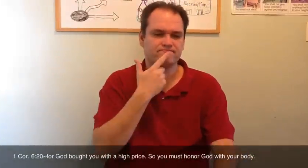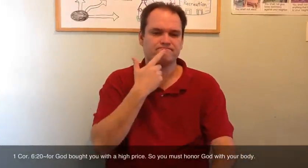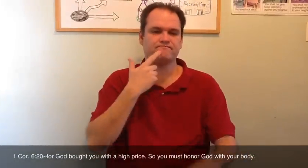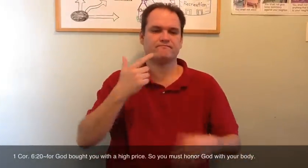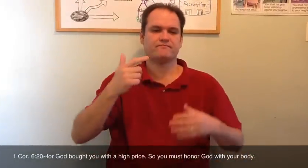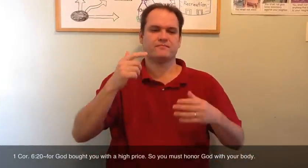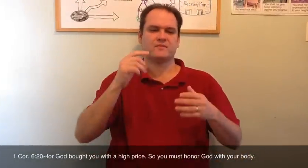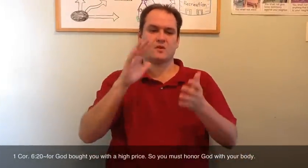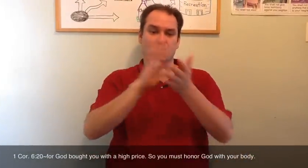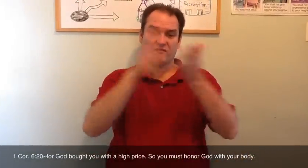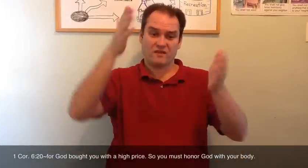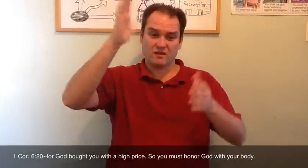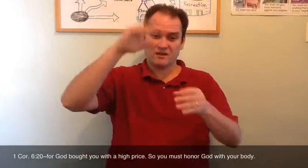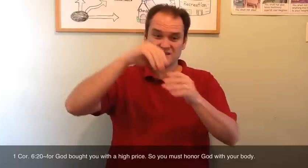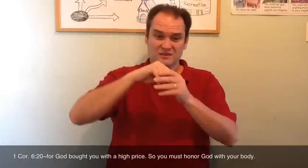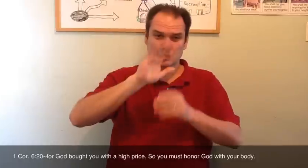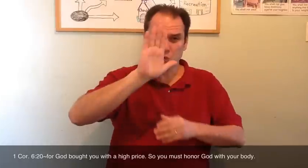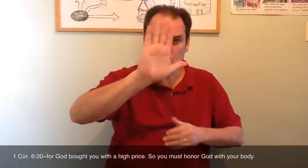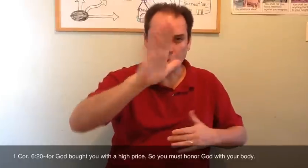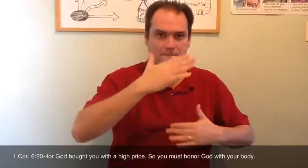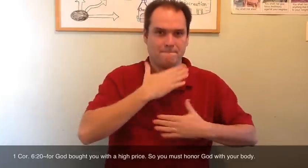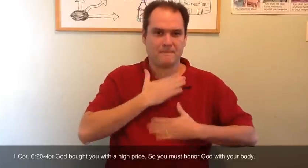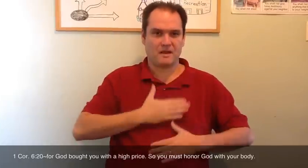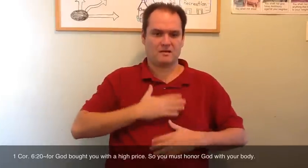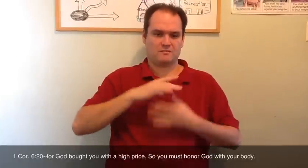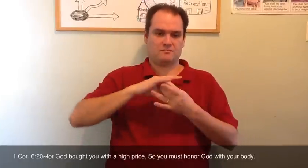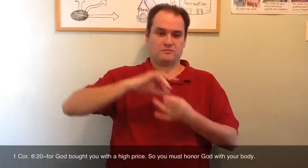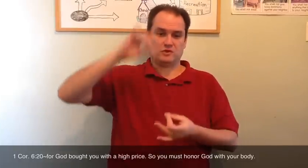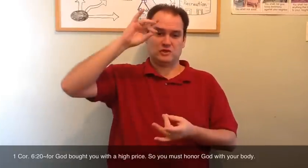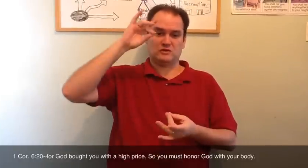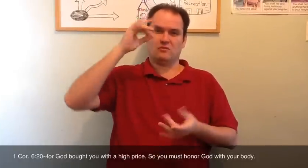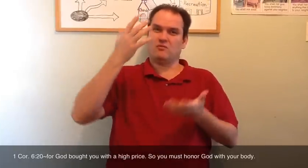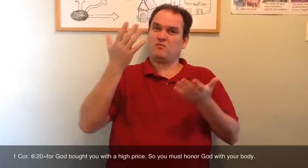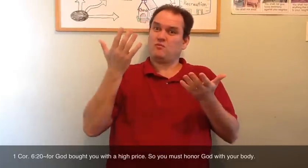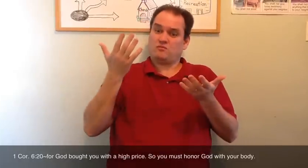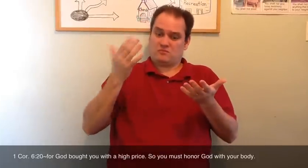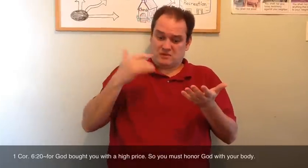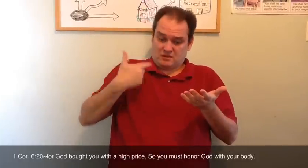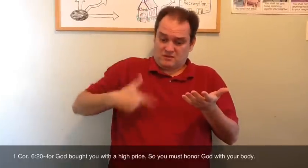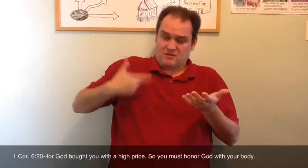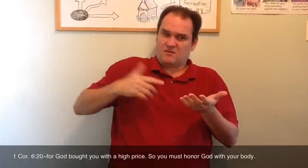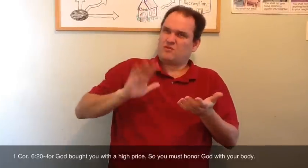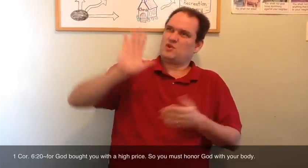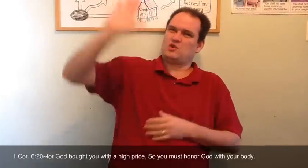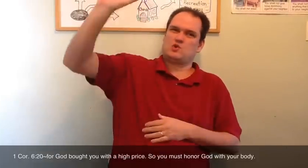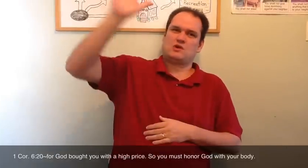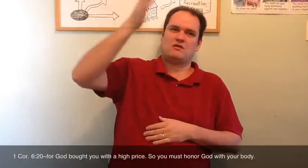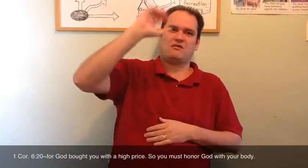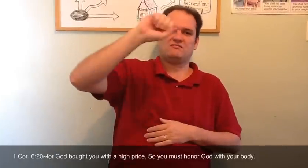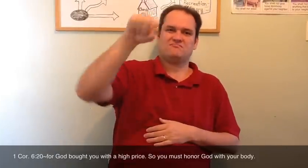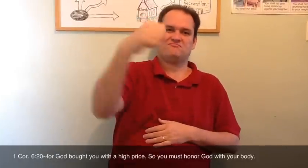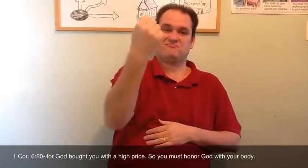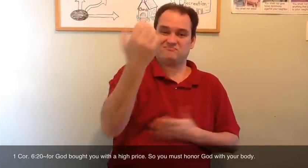1 Corinthians chapter 6, verse 20. For God bought you with a high price, so you must honor God with your